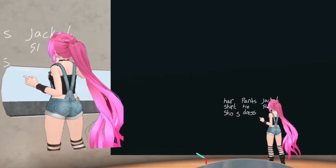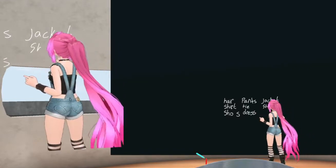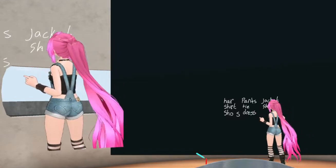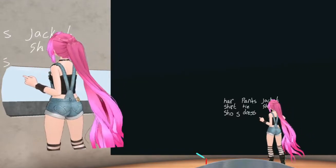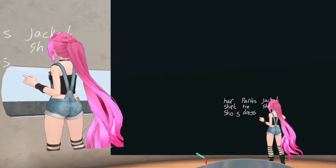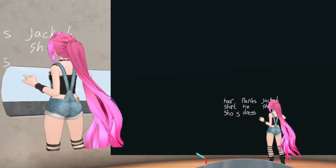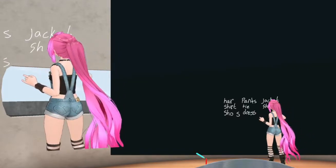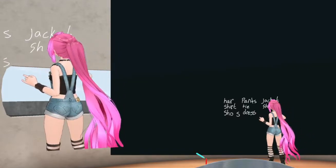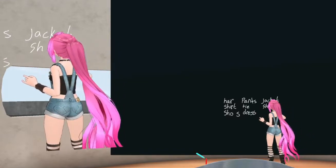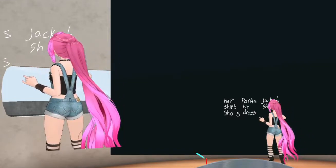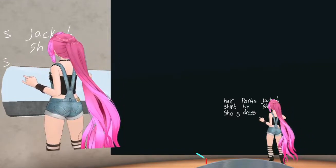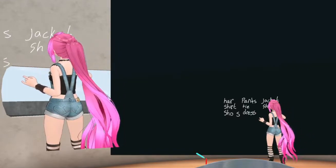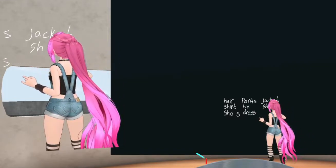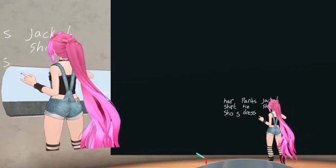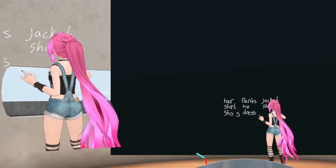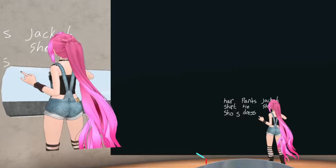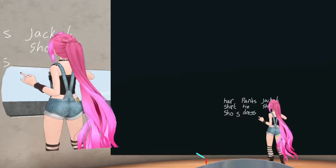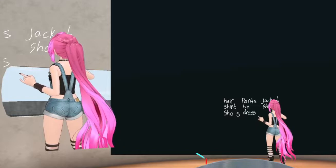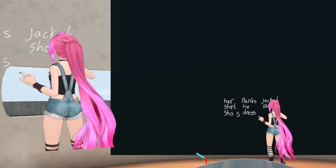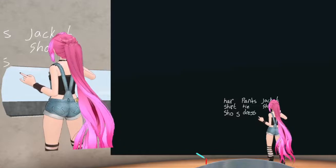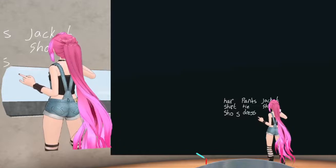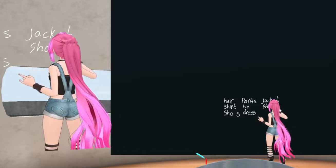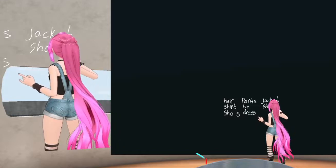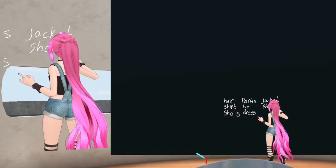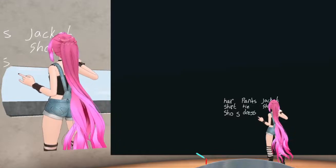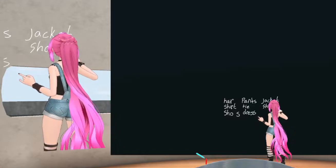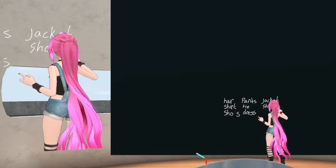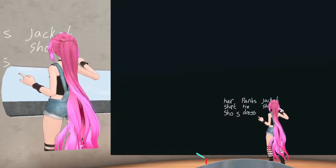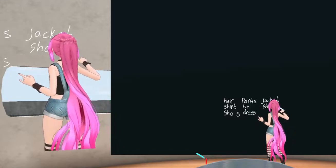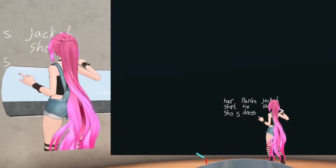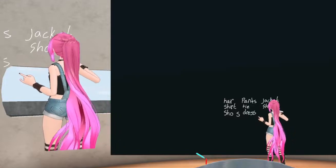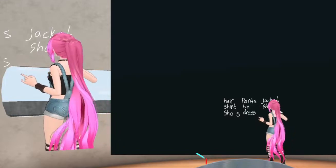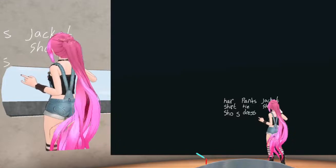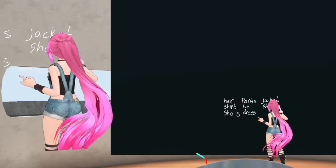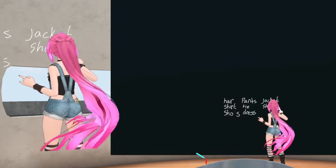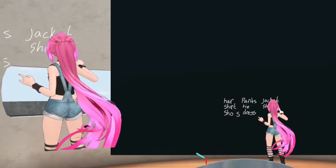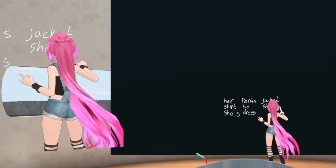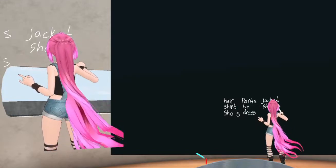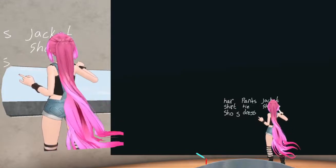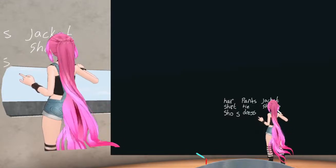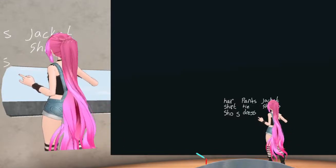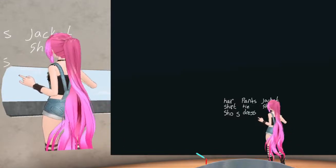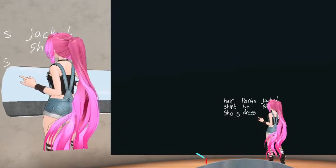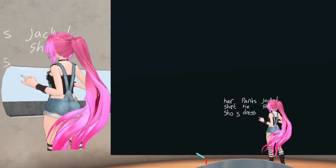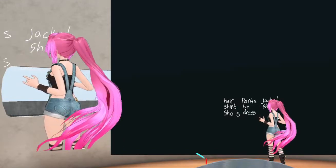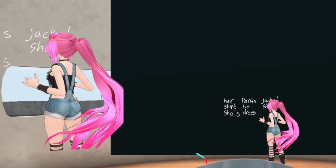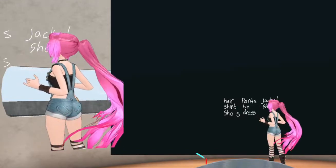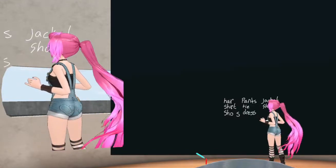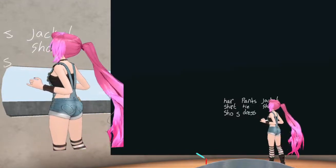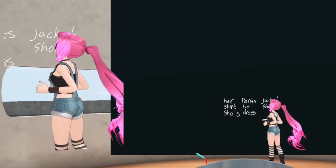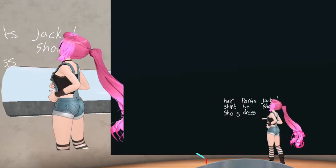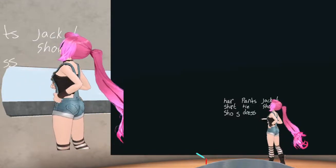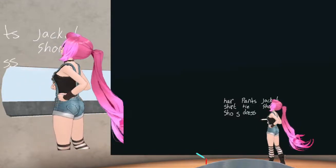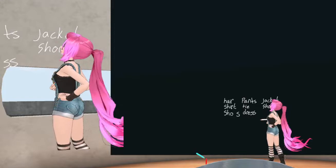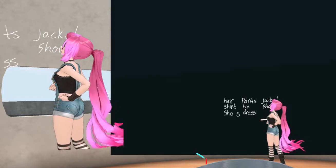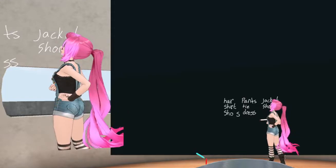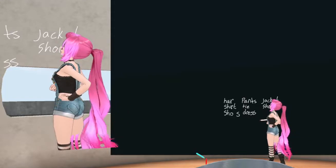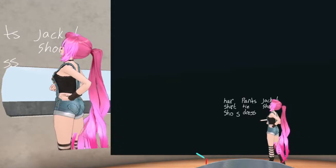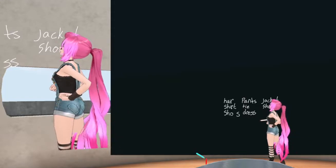tie, pretty much. Shorts. We don't have shorts. We have pants and we have shoes. Oh. Clothing?